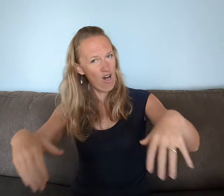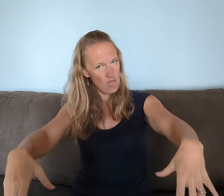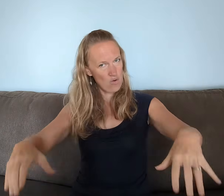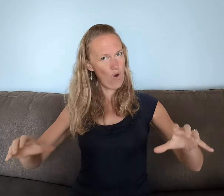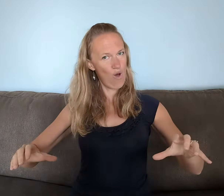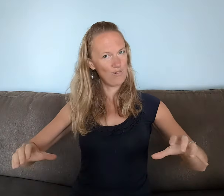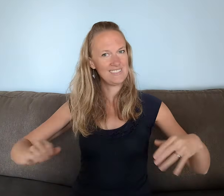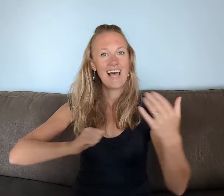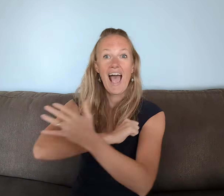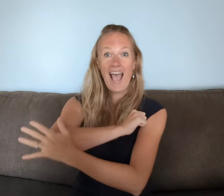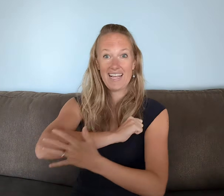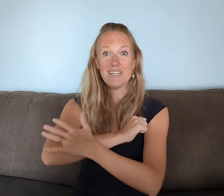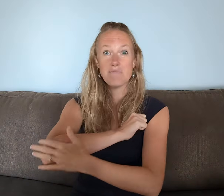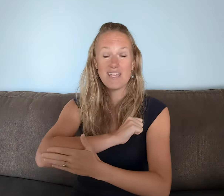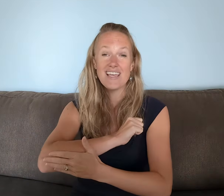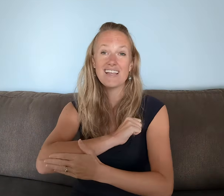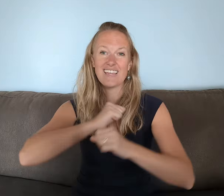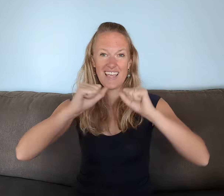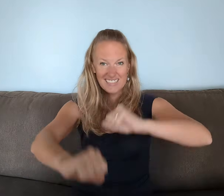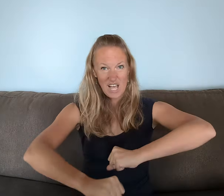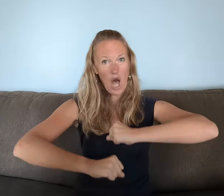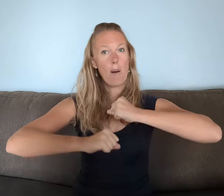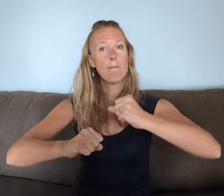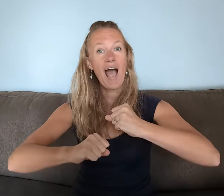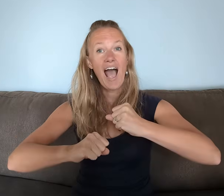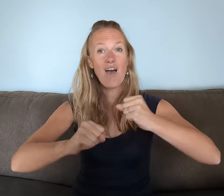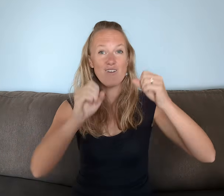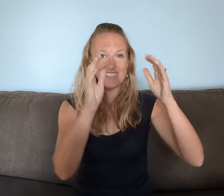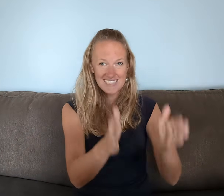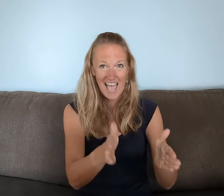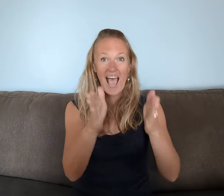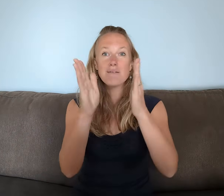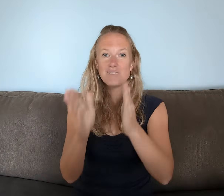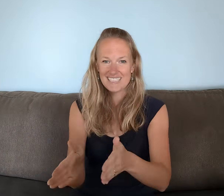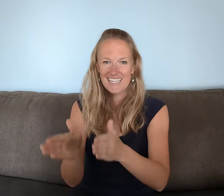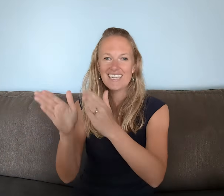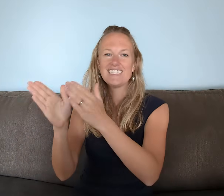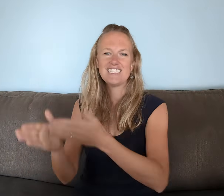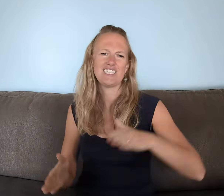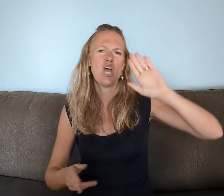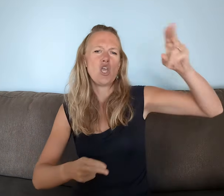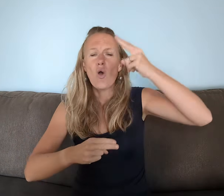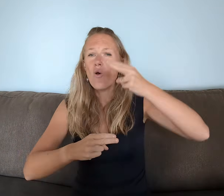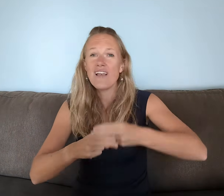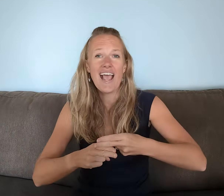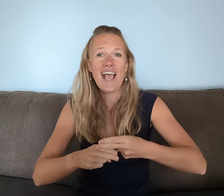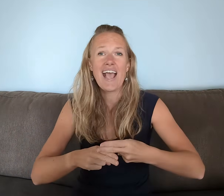all thrones and dominions, all powers and positions, your